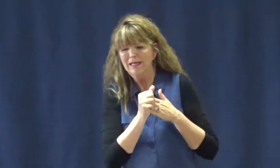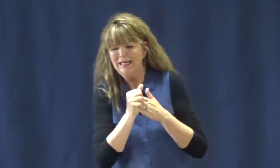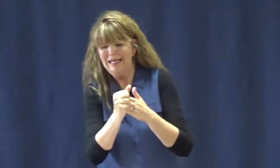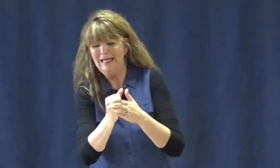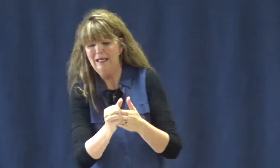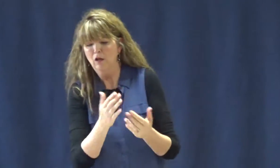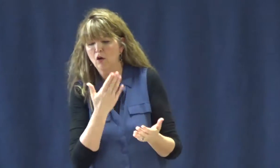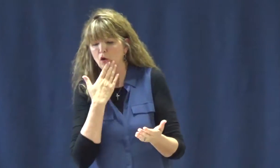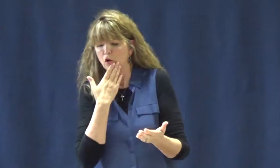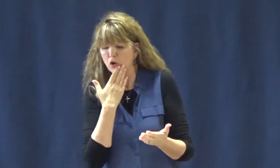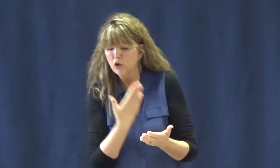future, and at the same time,